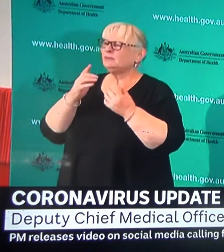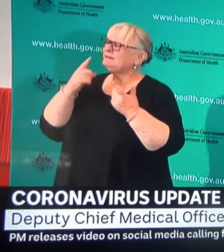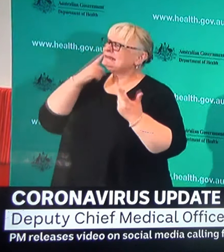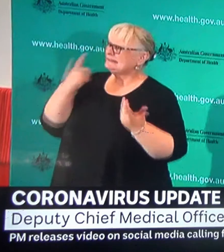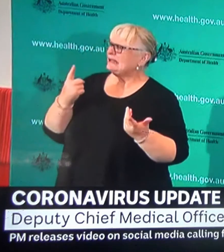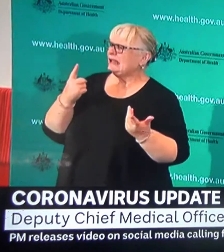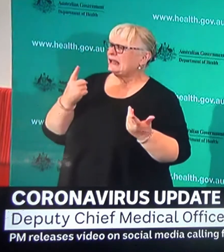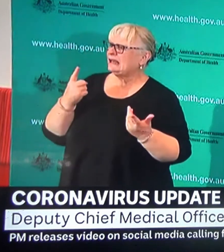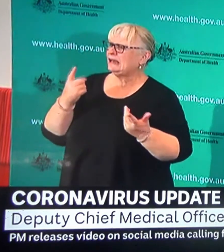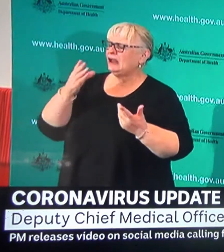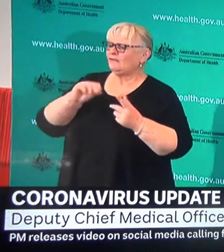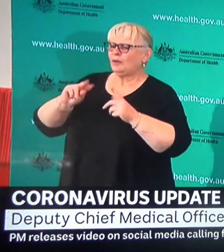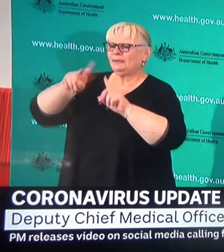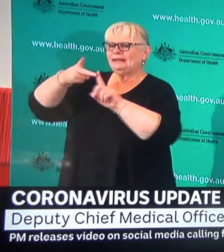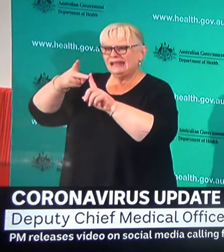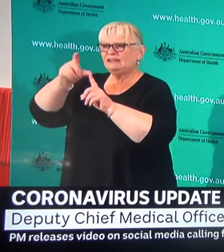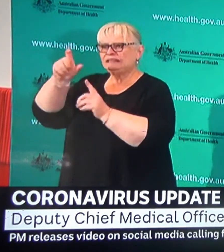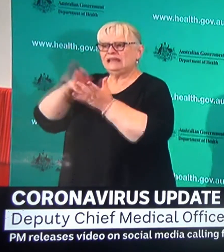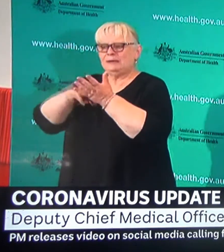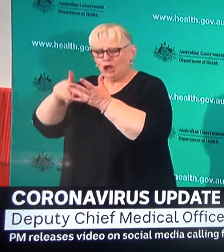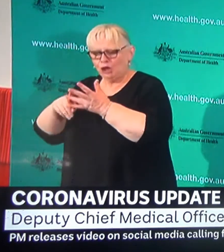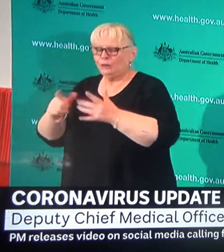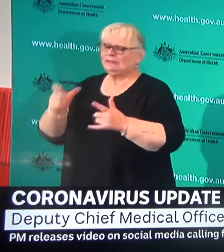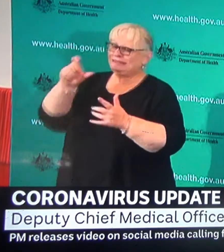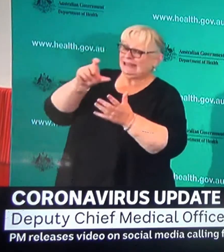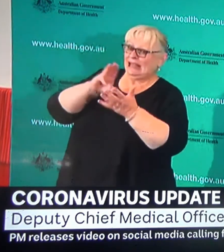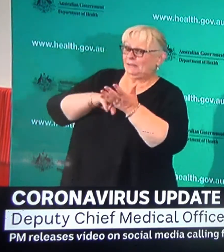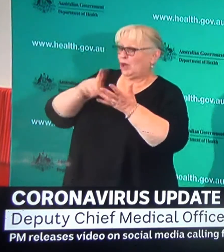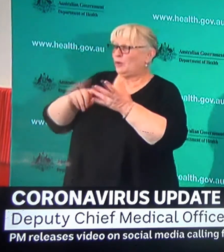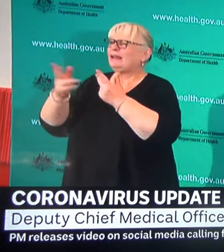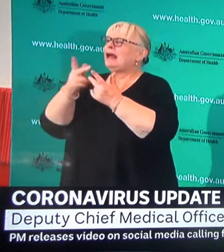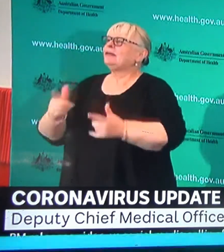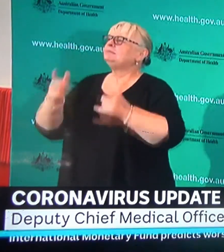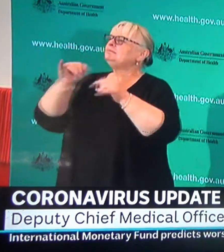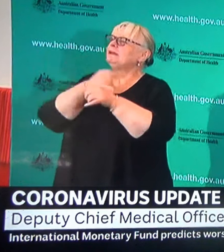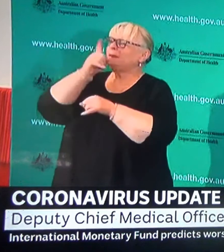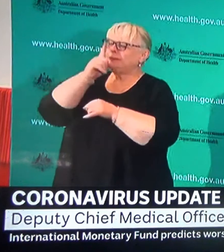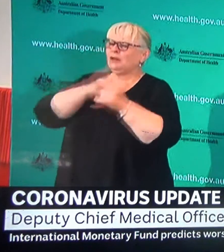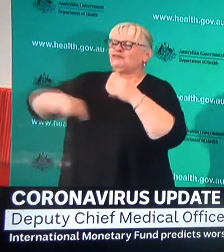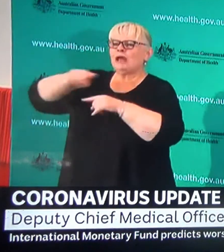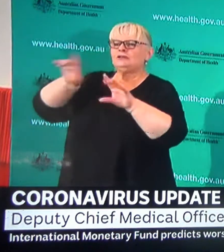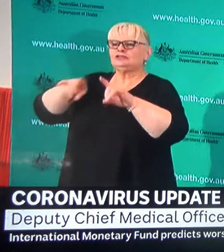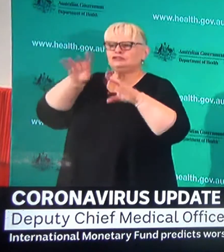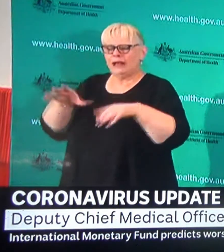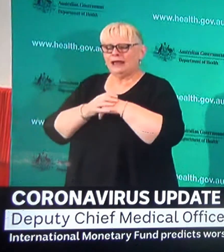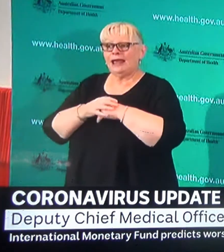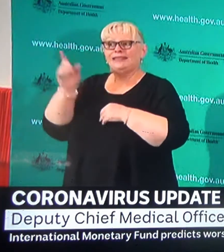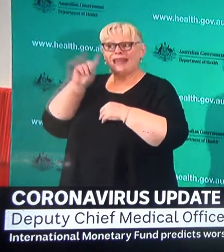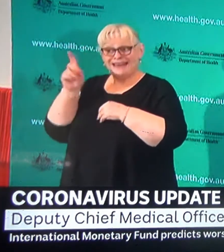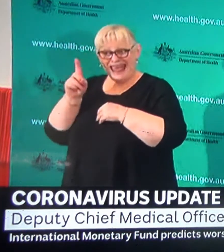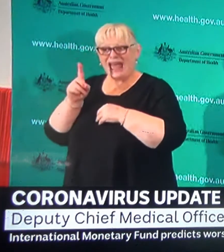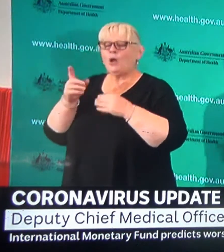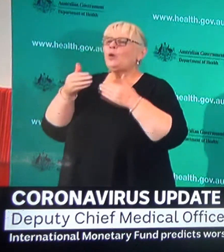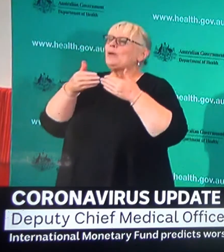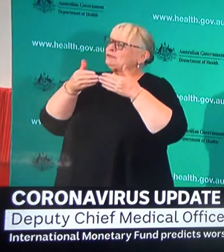clear from the Deputy CMOs and the CMO and Chief Health Officers around Australia that public health units now